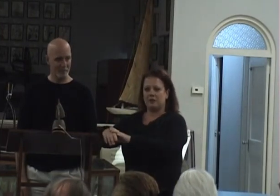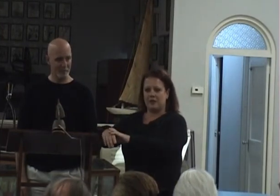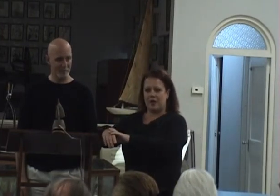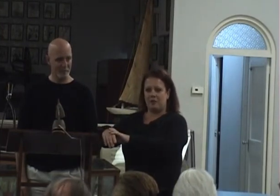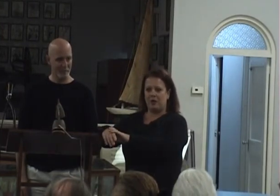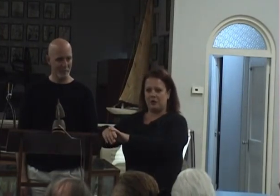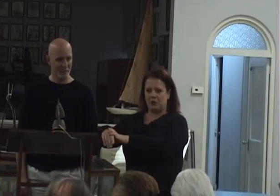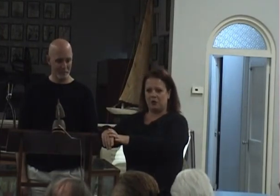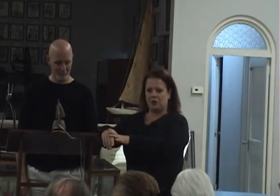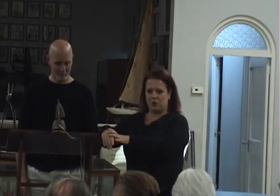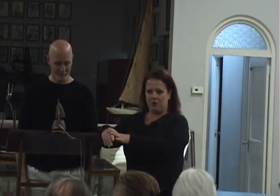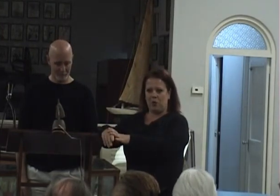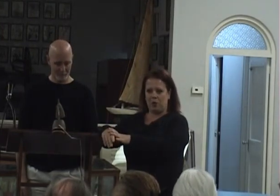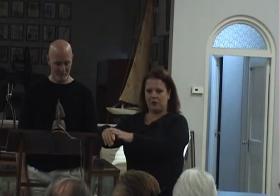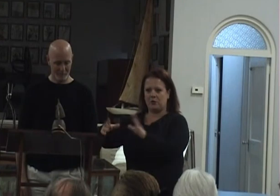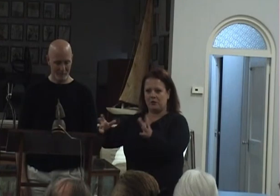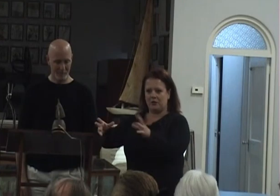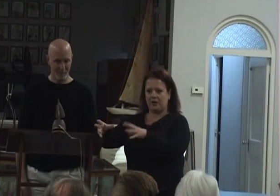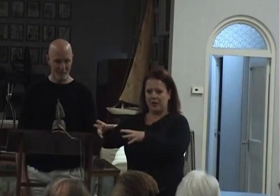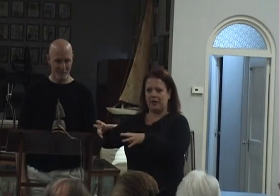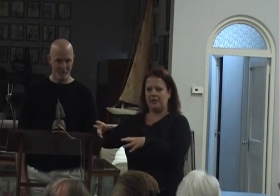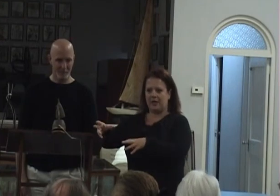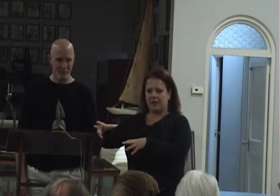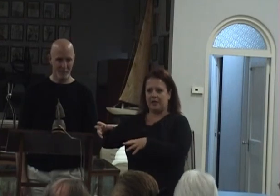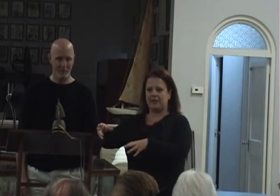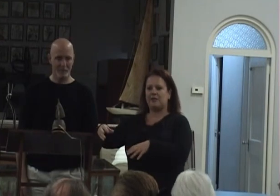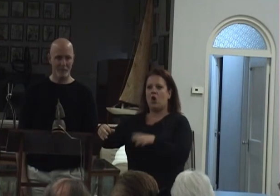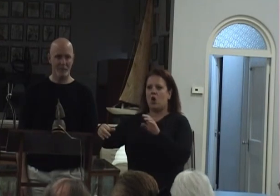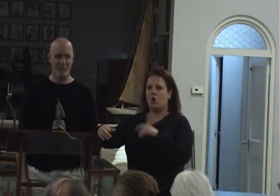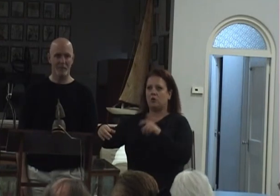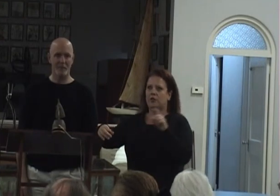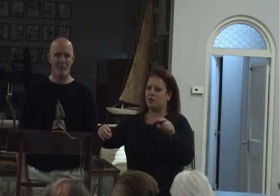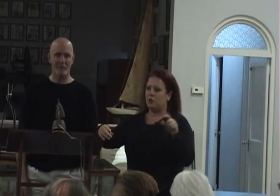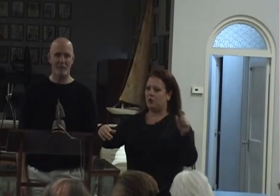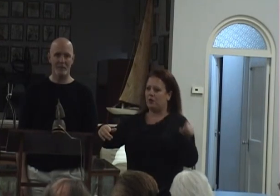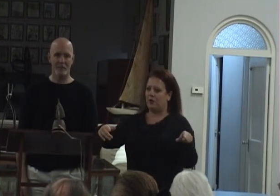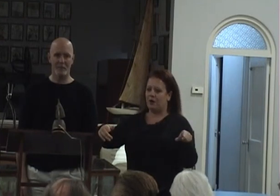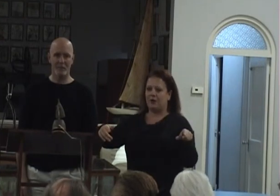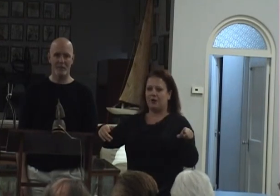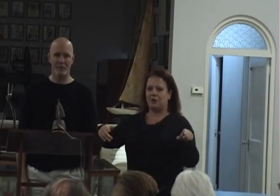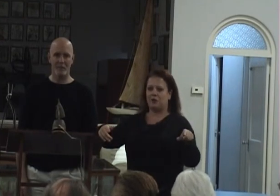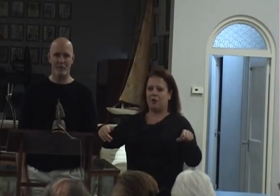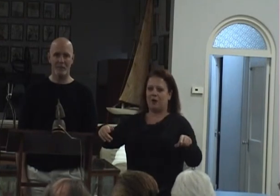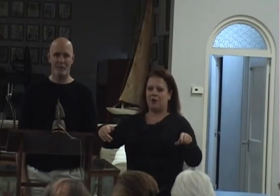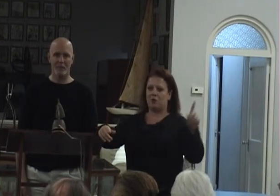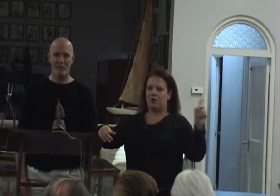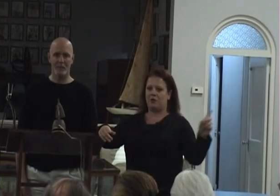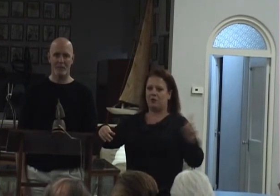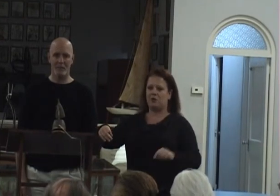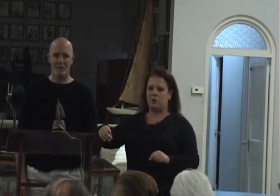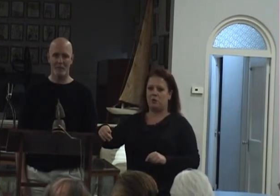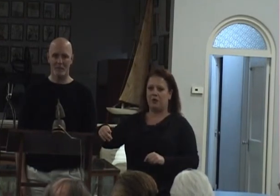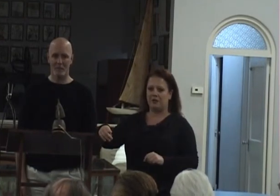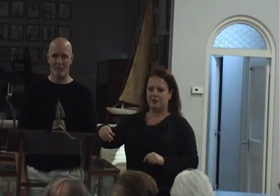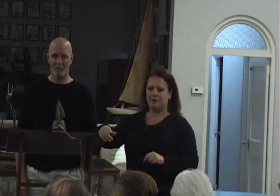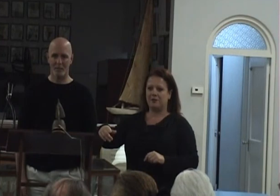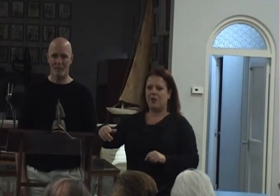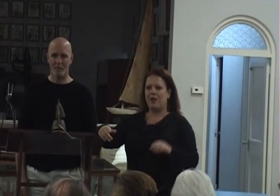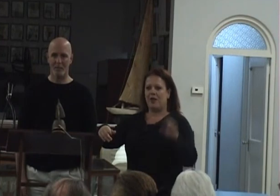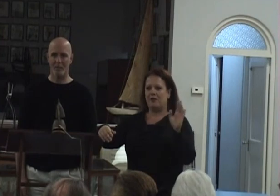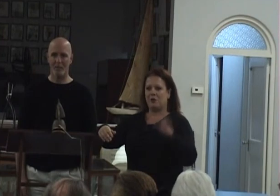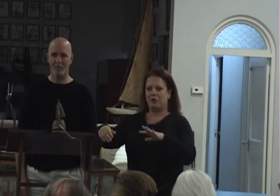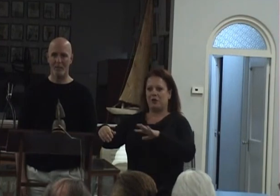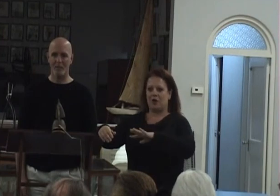Archaeologists, up until the time that I started doing my work, sort of in the late 1990s, only interpreted the archaeological record with adults being